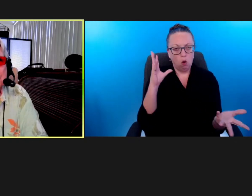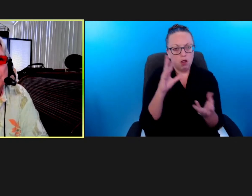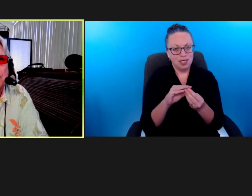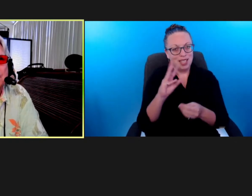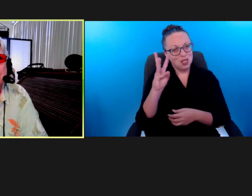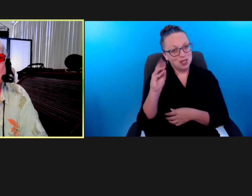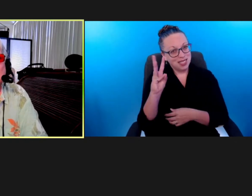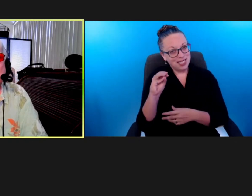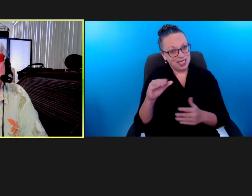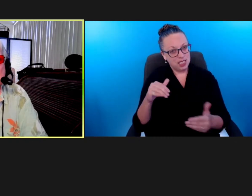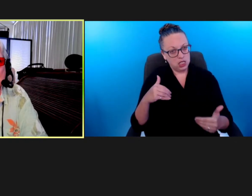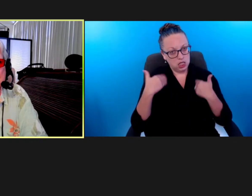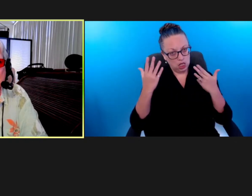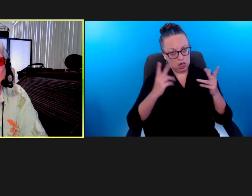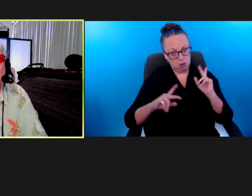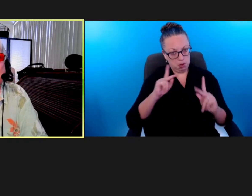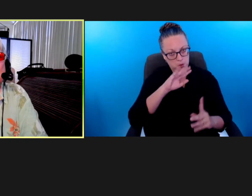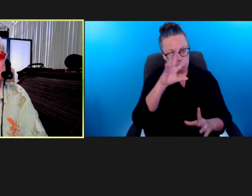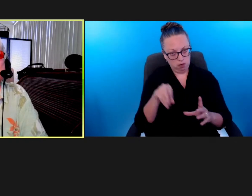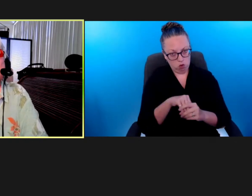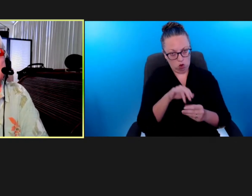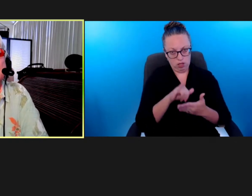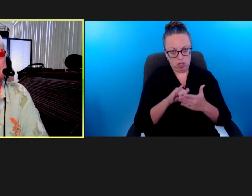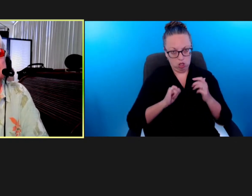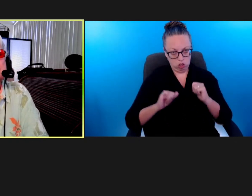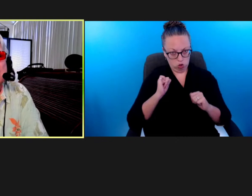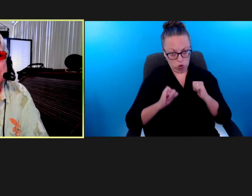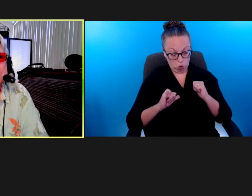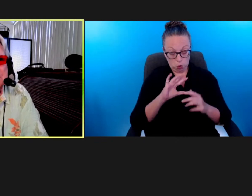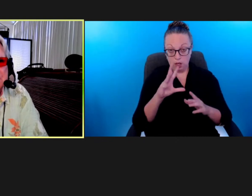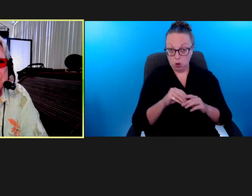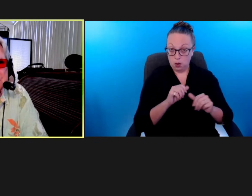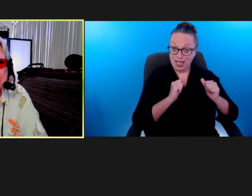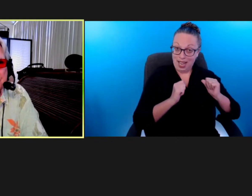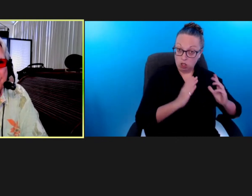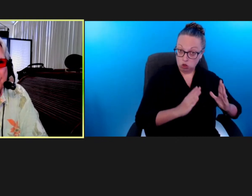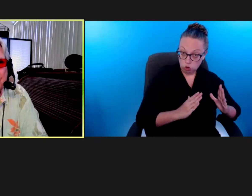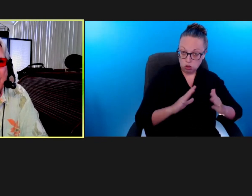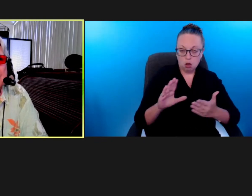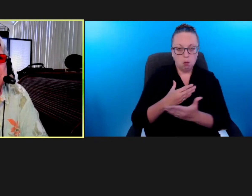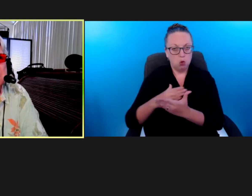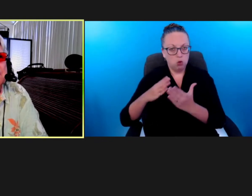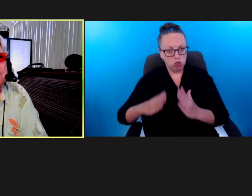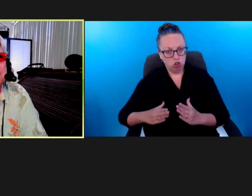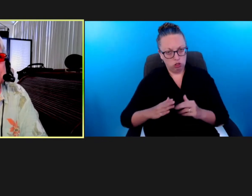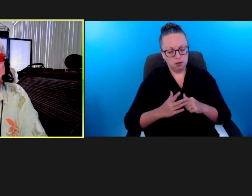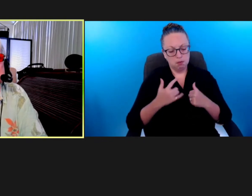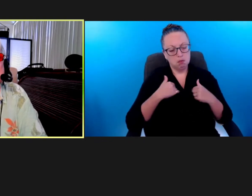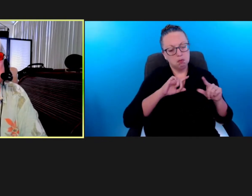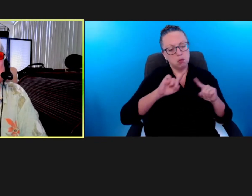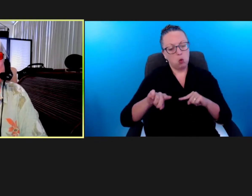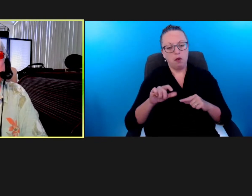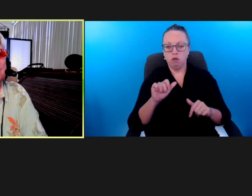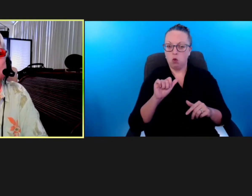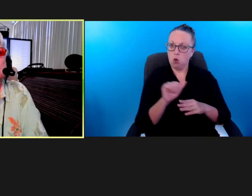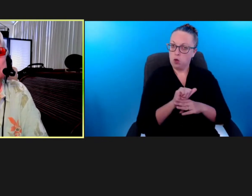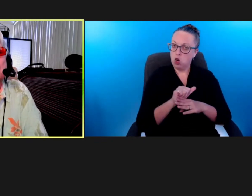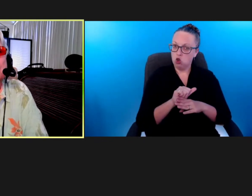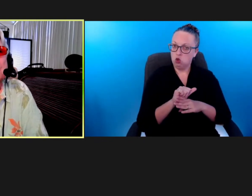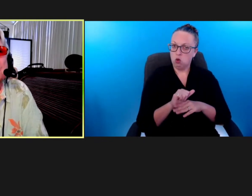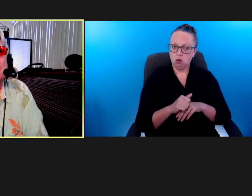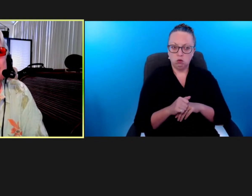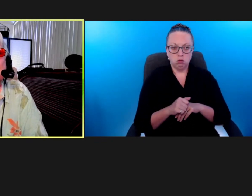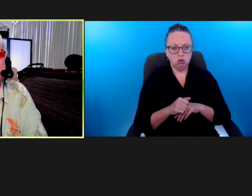young people were involved in the production, including actors and musicians. I attended the dress rehearsal and then the